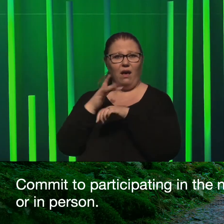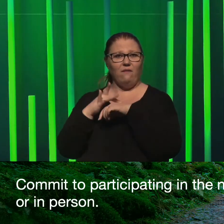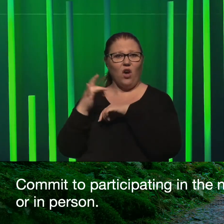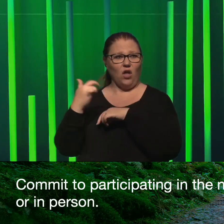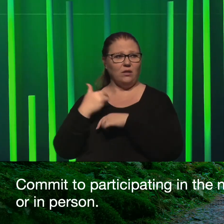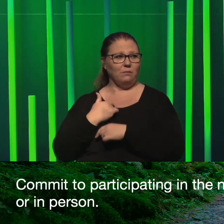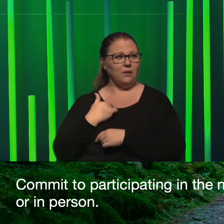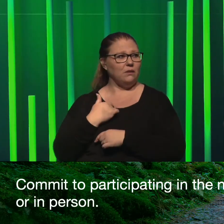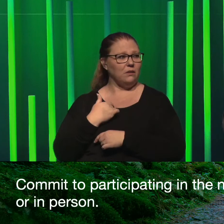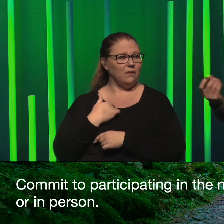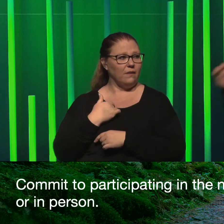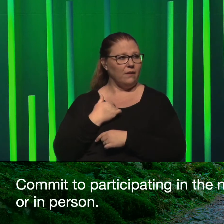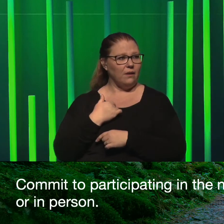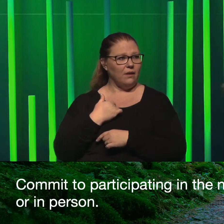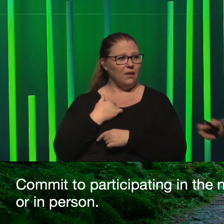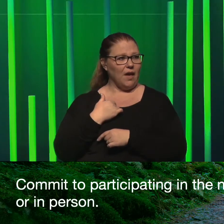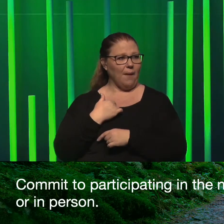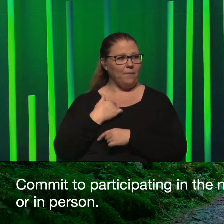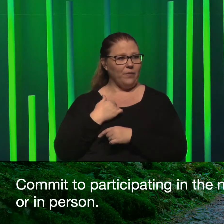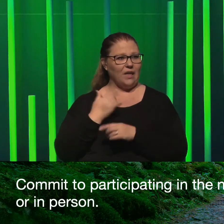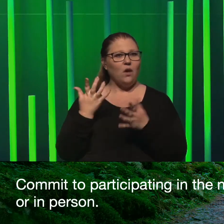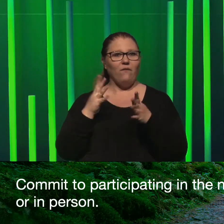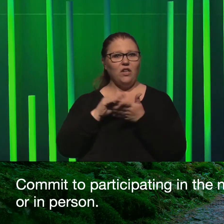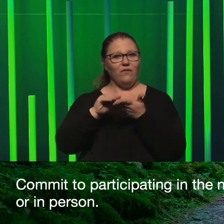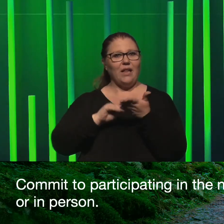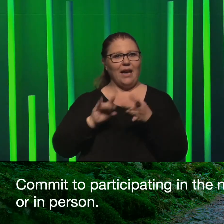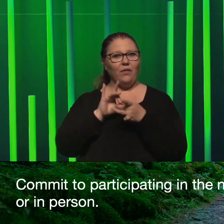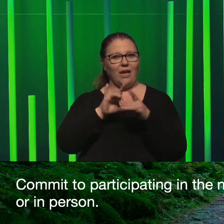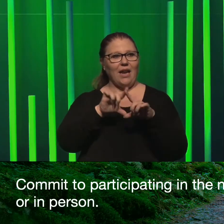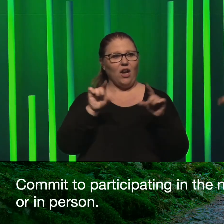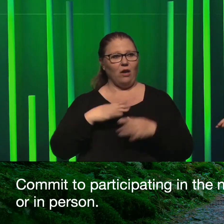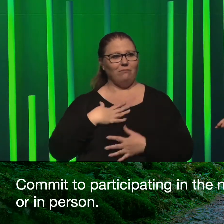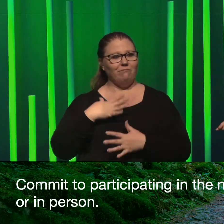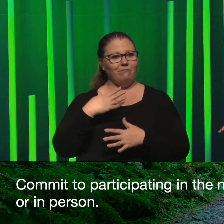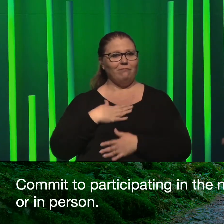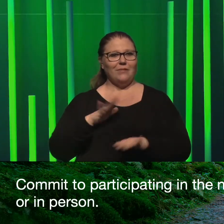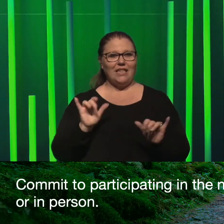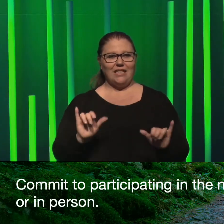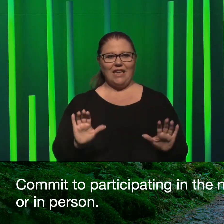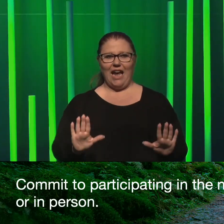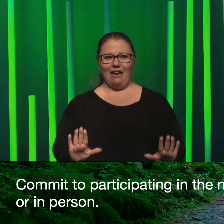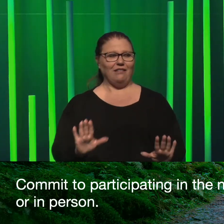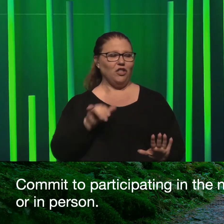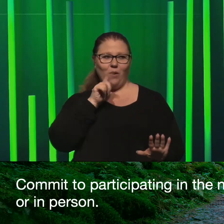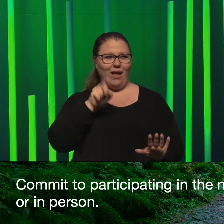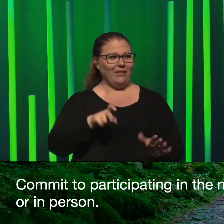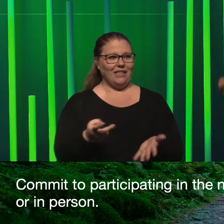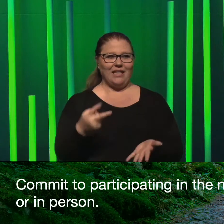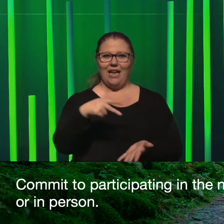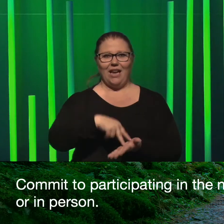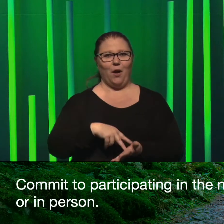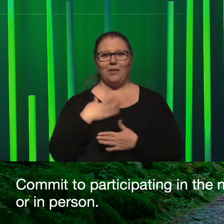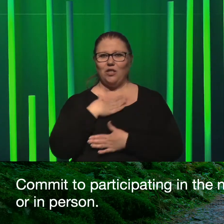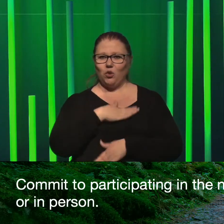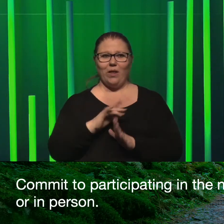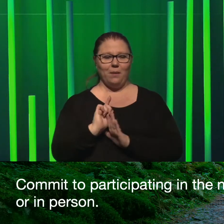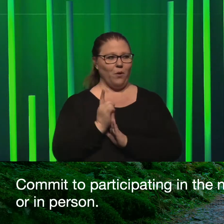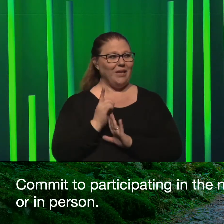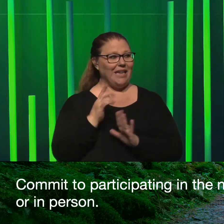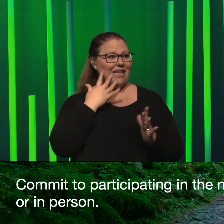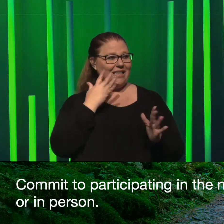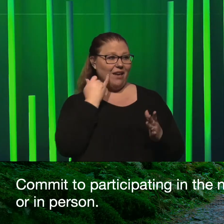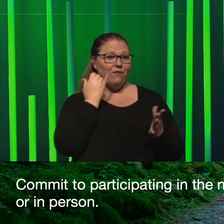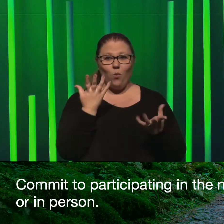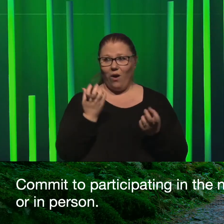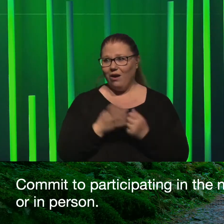me. So take a moment, finish filling out that Connect card, breathe a little bit, stay seated. You don't have to stand up. Just enjoy the moment. You can sing if you want